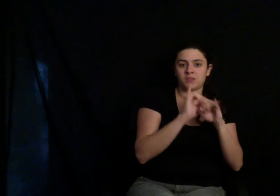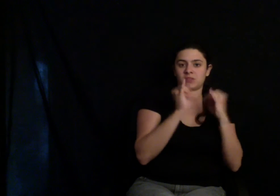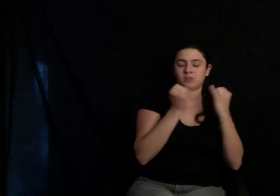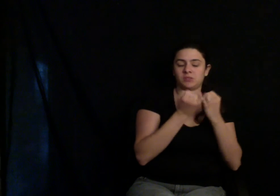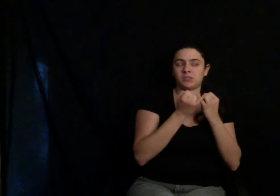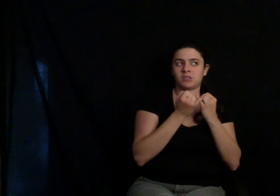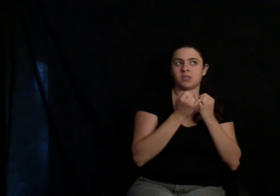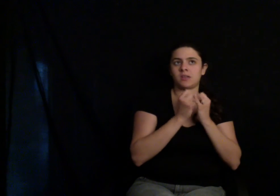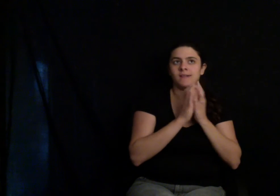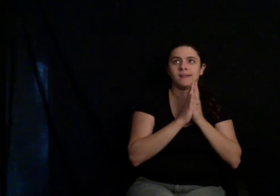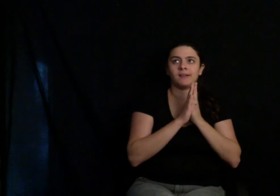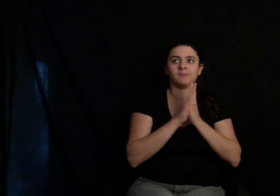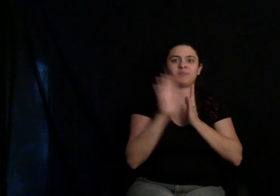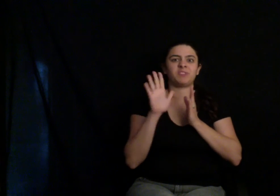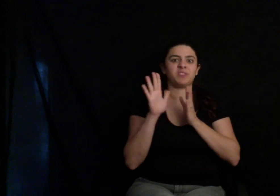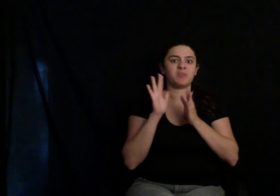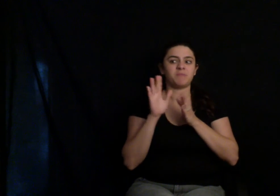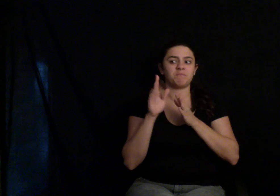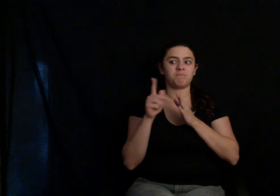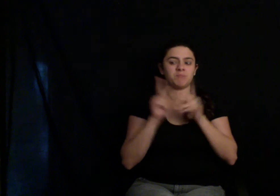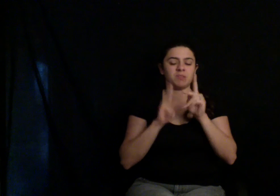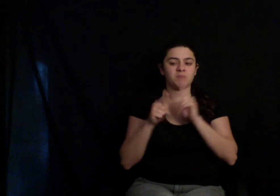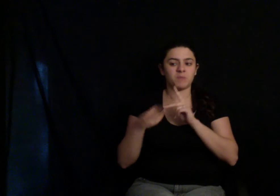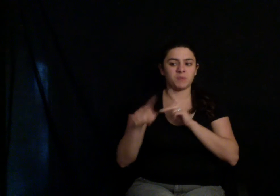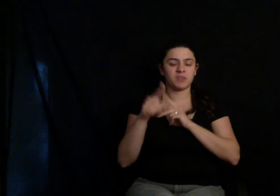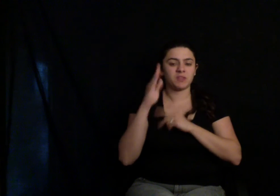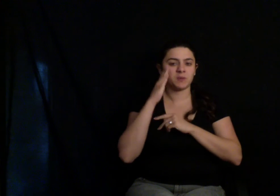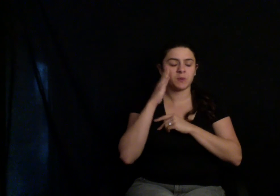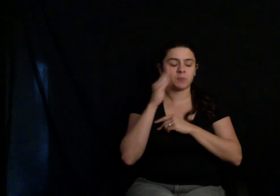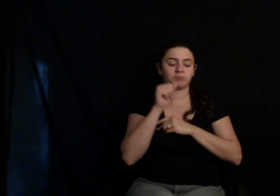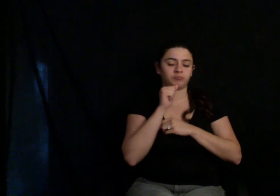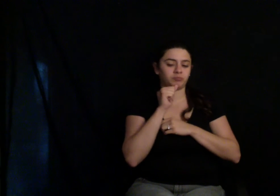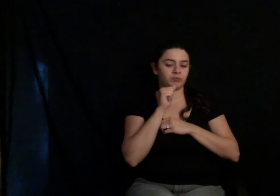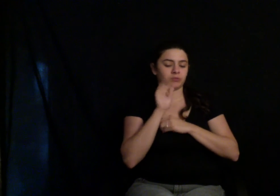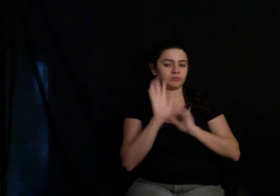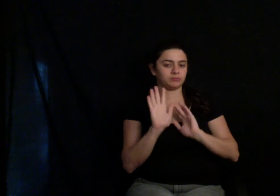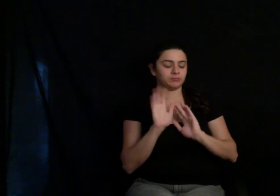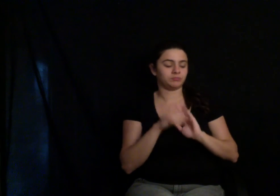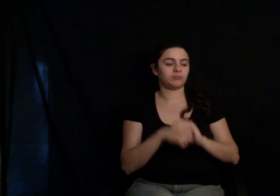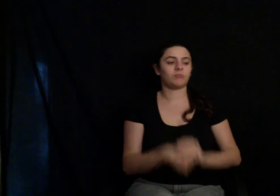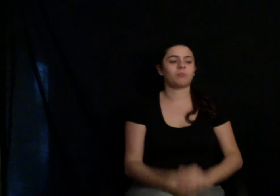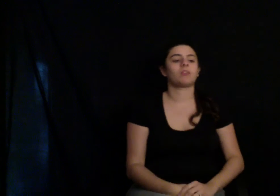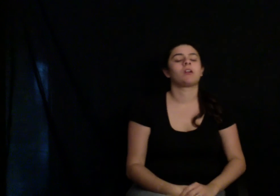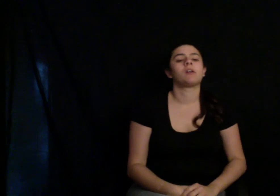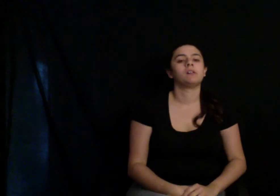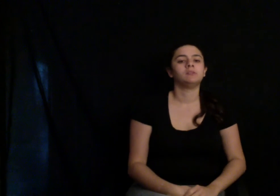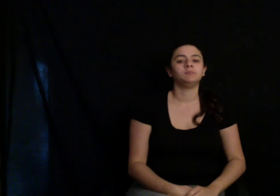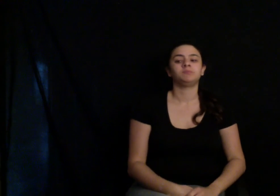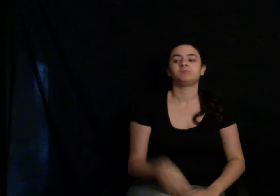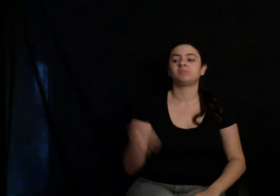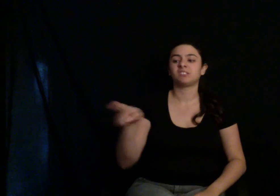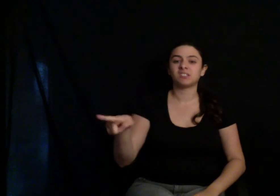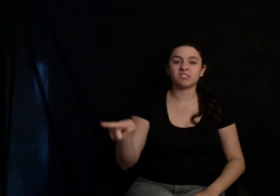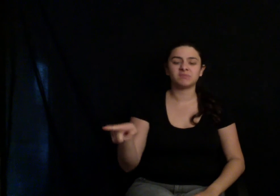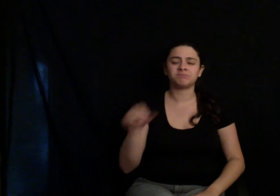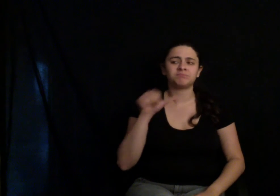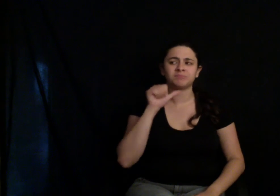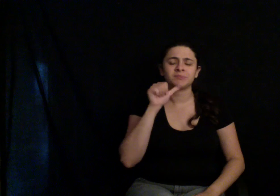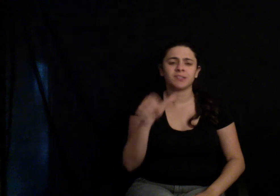something, and I have their phone number here. Haha, like they'll brag about it or something like that. And like Jared wasn't like that. He was like, "Oh, I